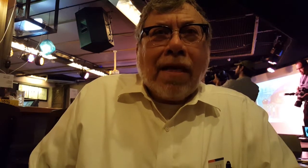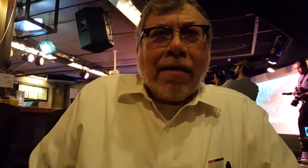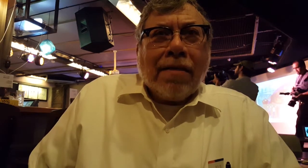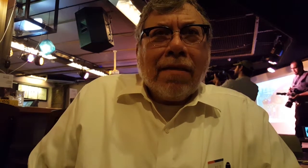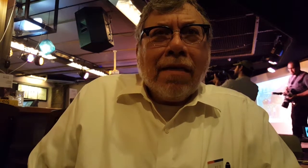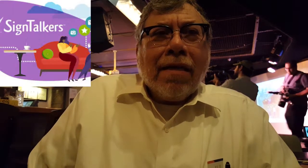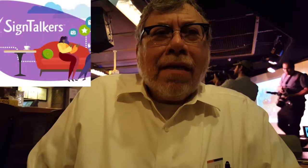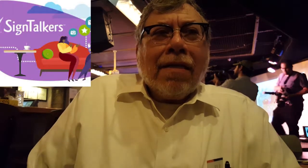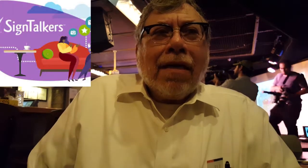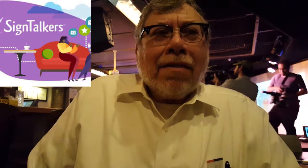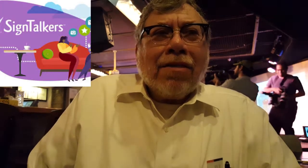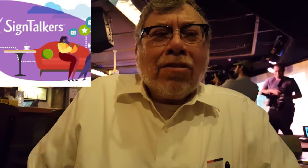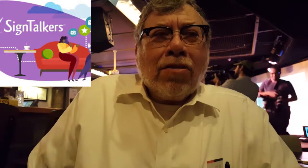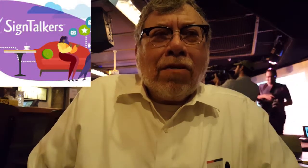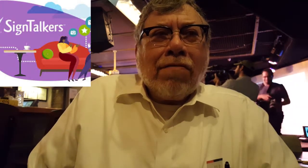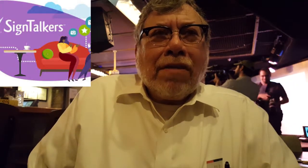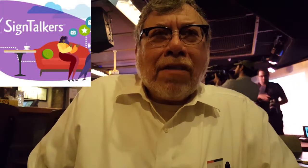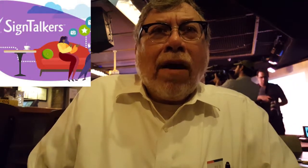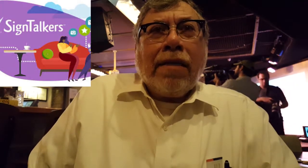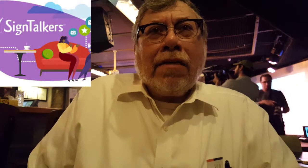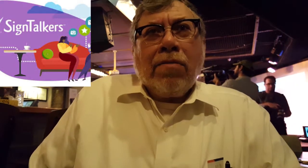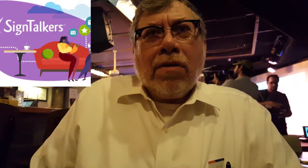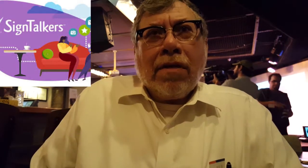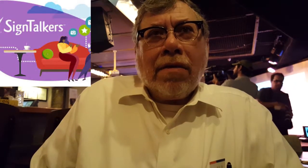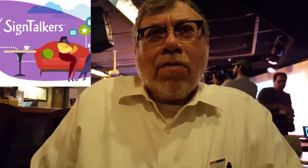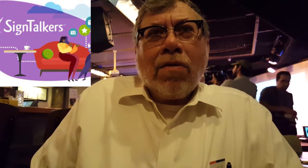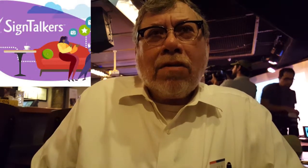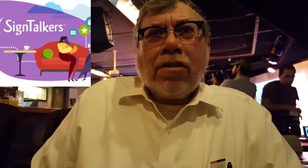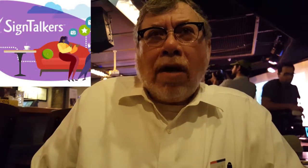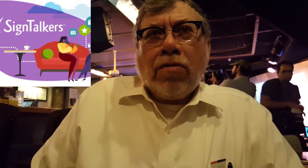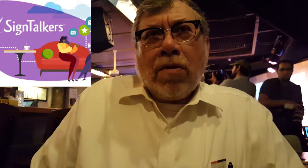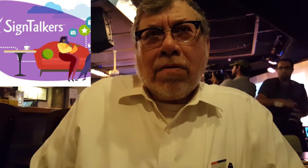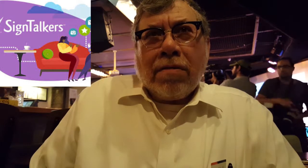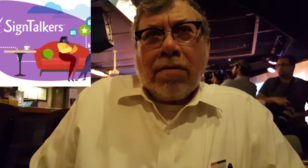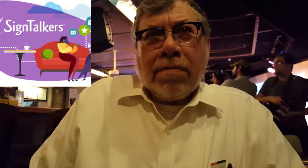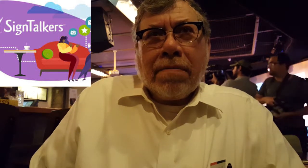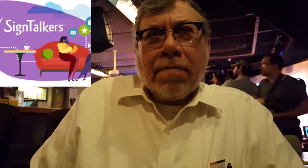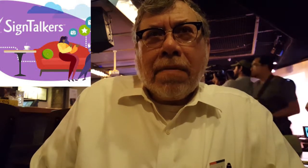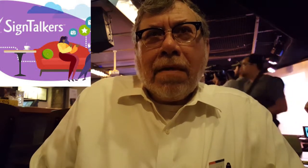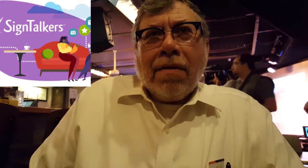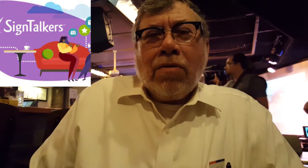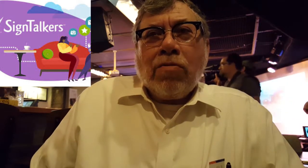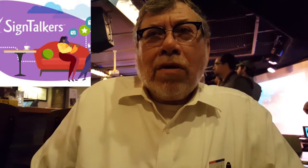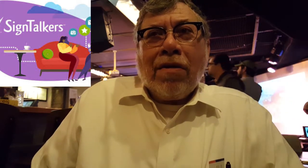website to serve the signing community called SignTalkers, which will